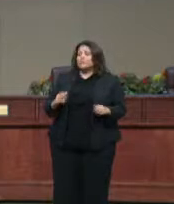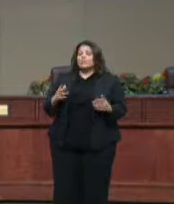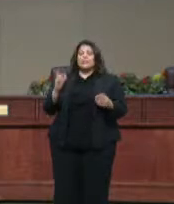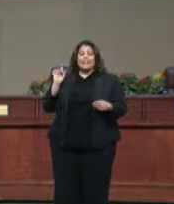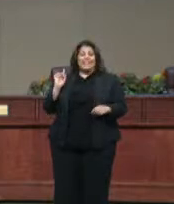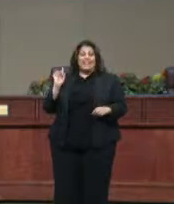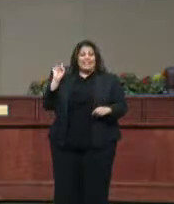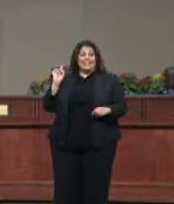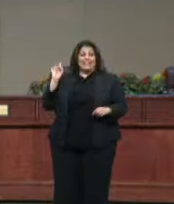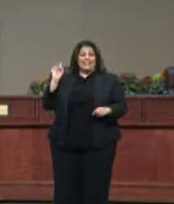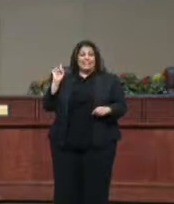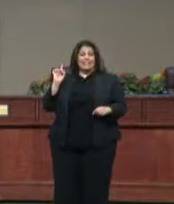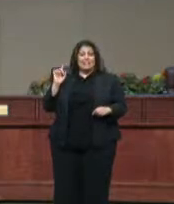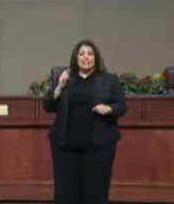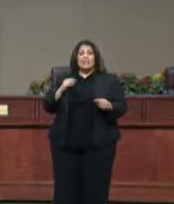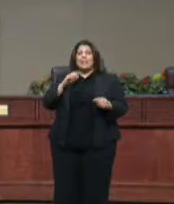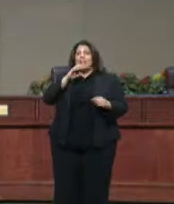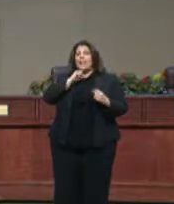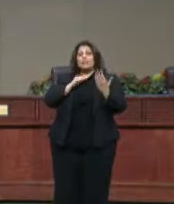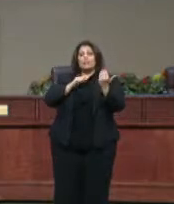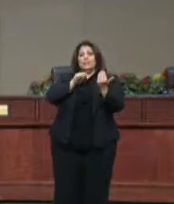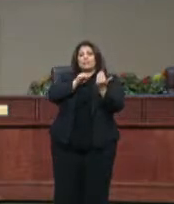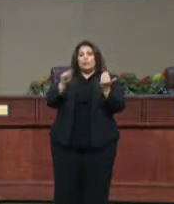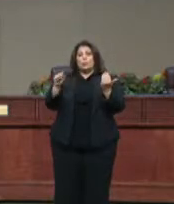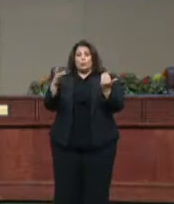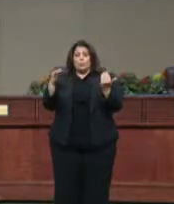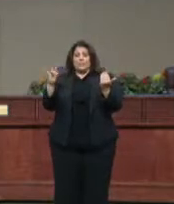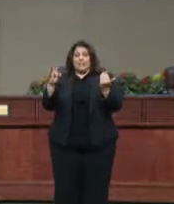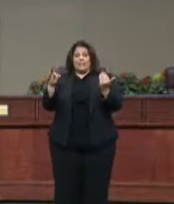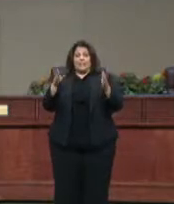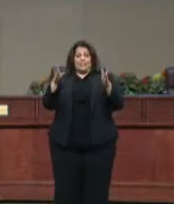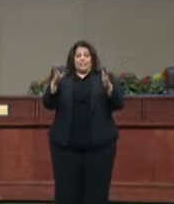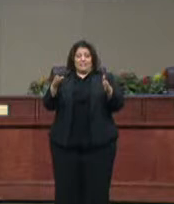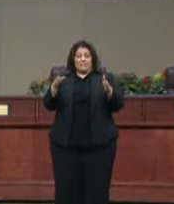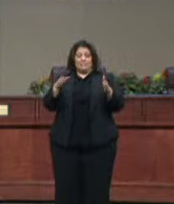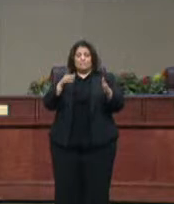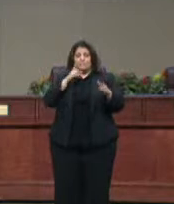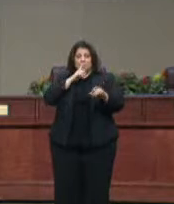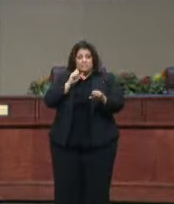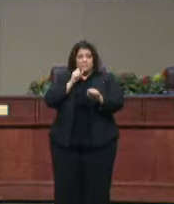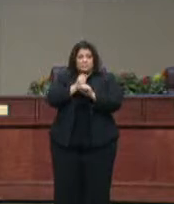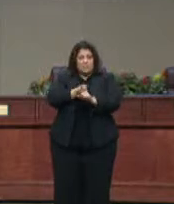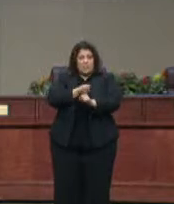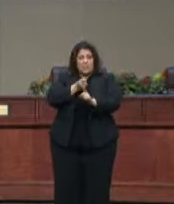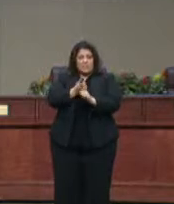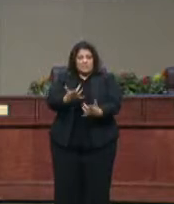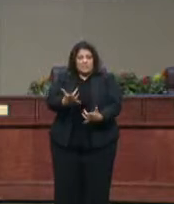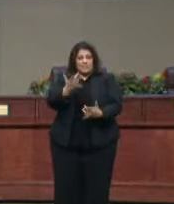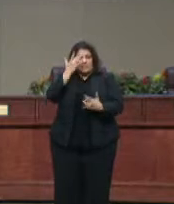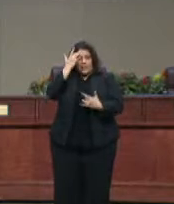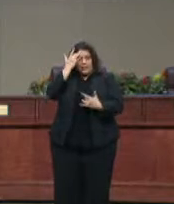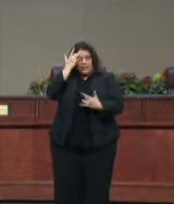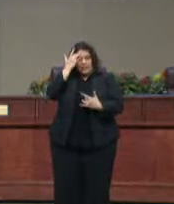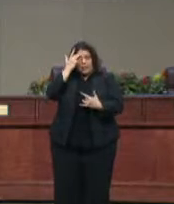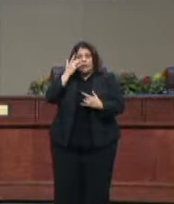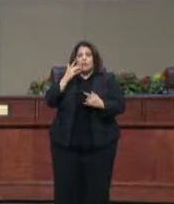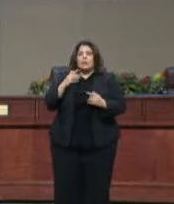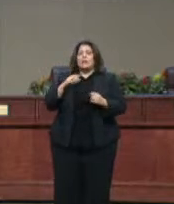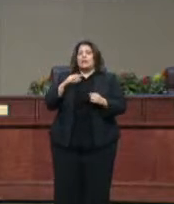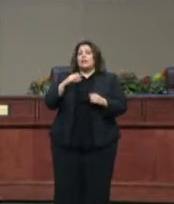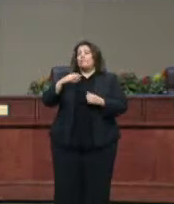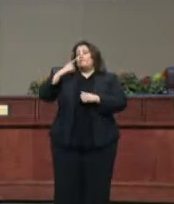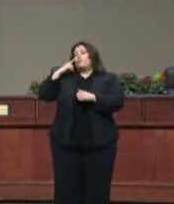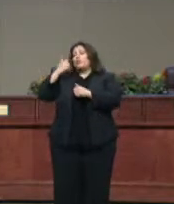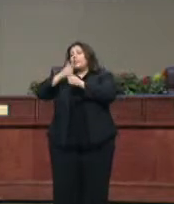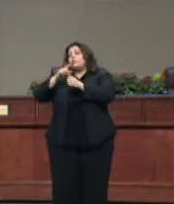And this is for 15 to 17 years old positivity rate per 100,000. And you